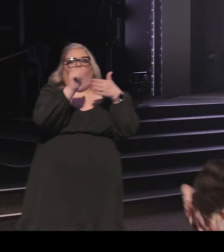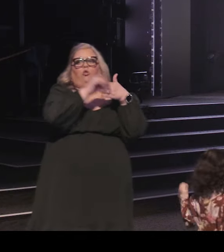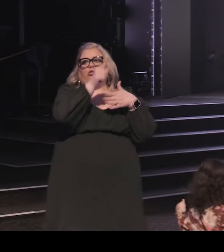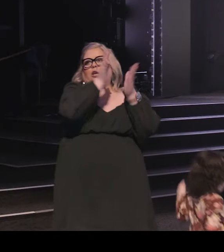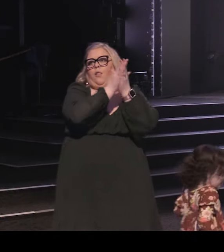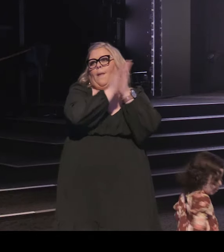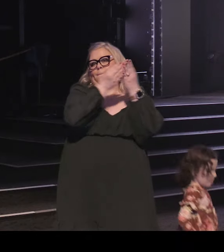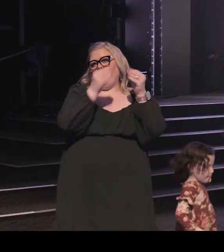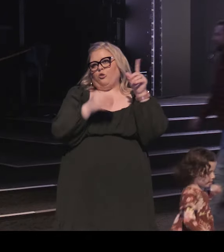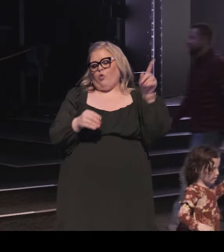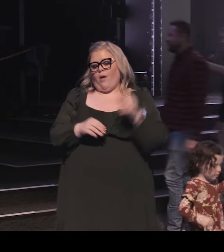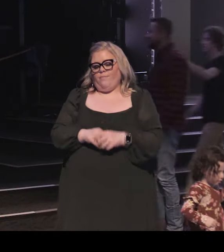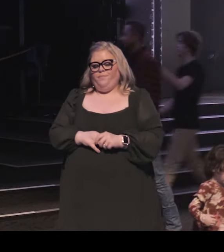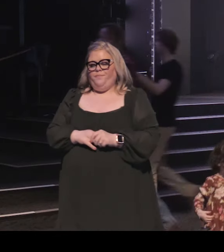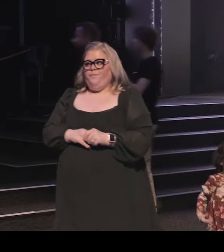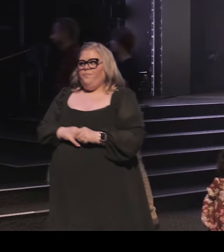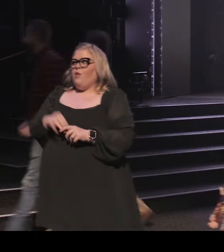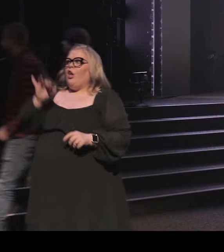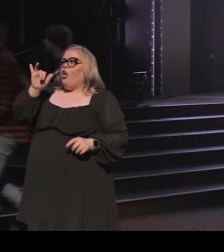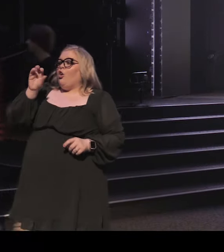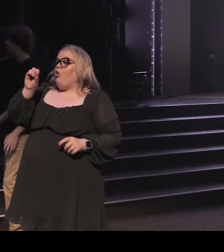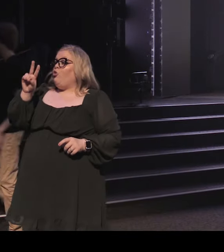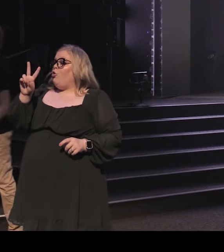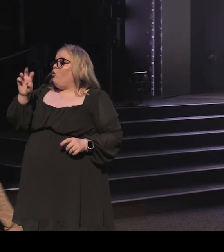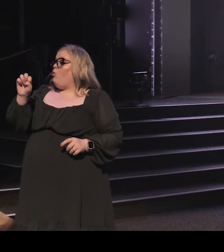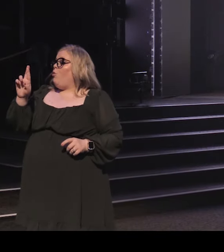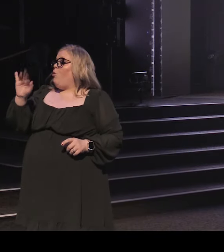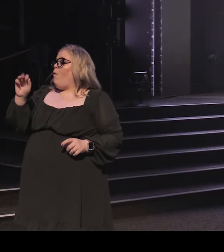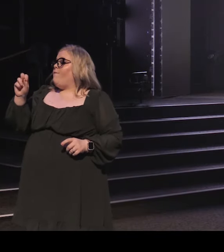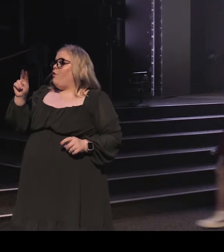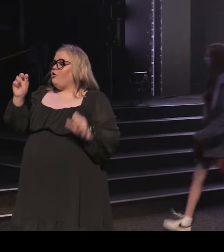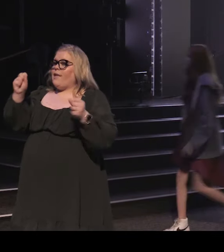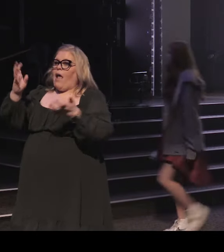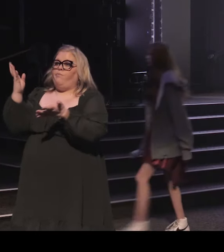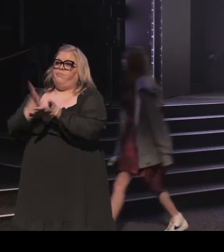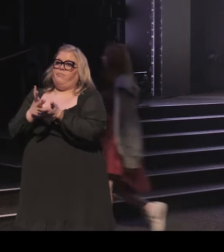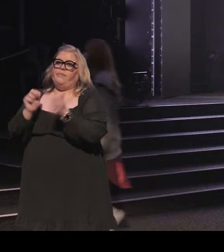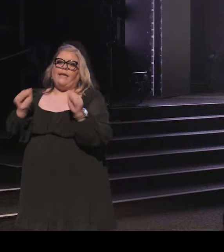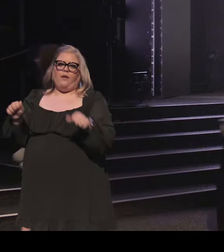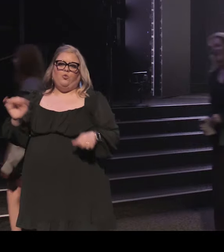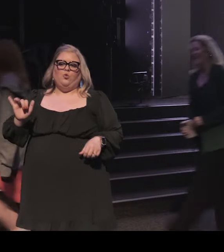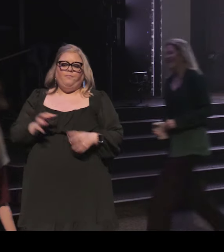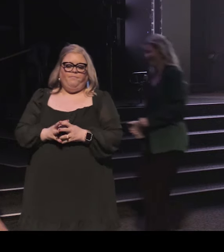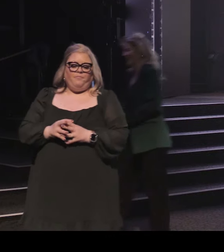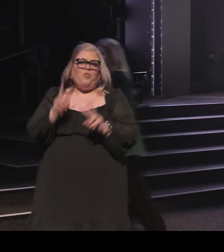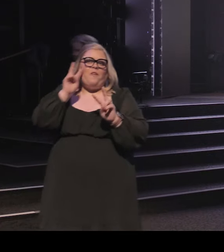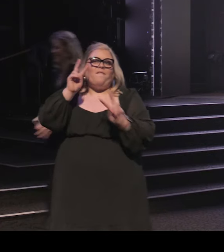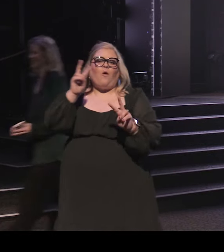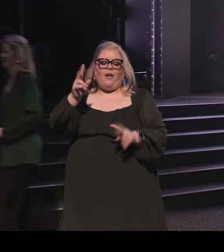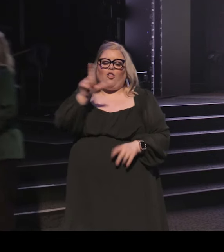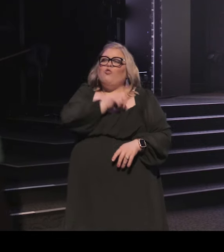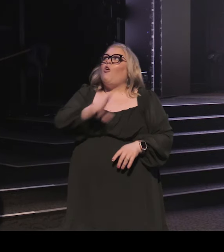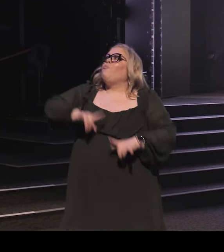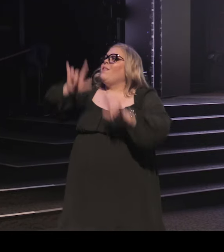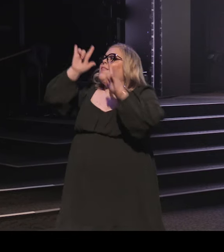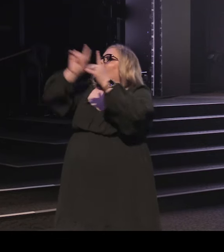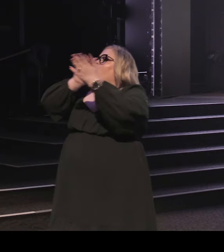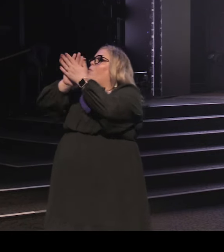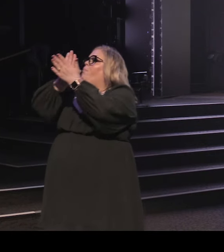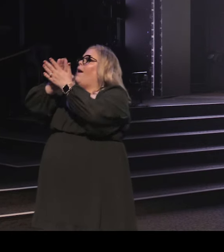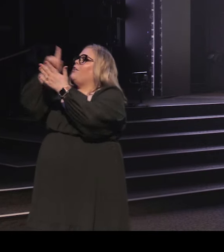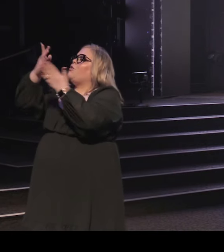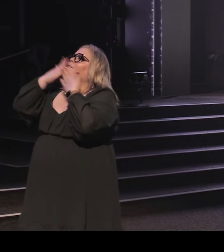to the YouVersion app for the devotional. It's both in English and in Spanish. Looking forward to seeing you. Lord, we love you. We praise you. We